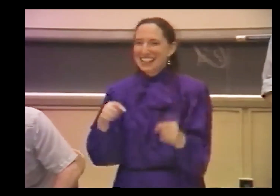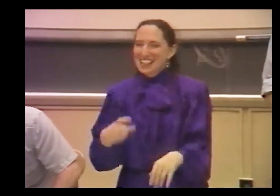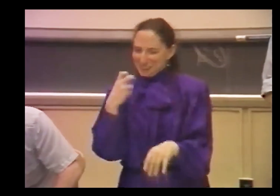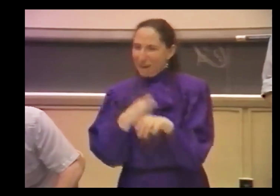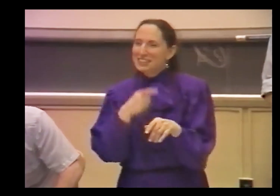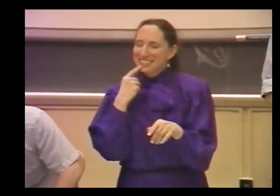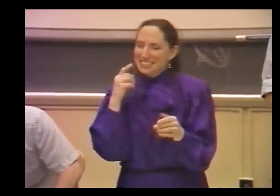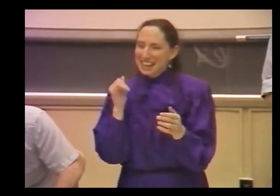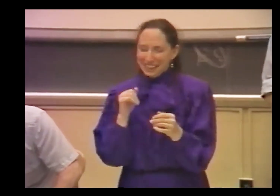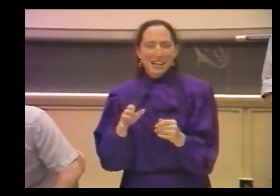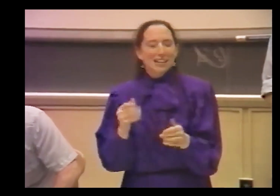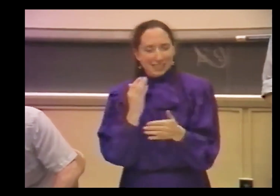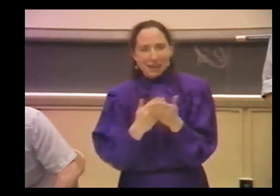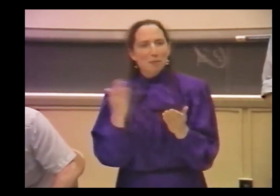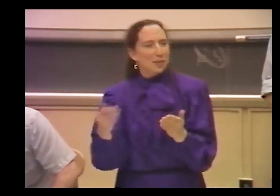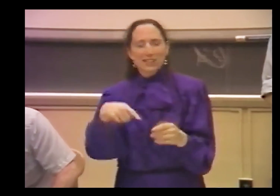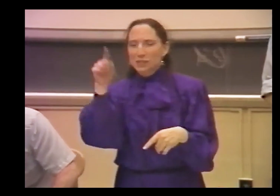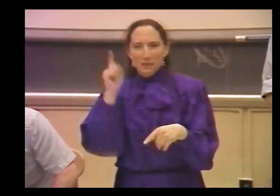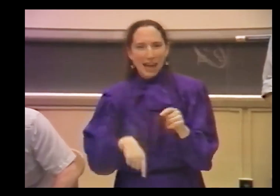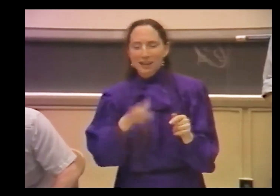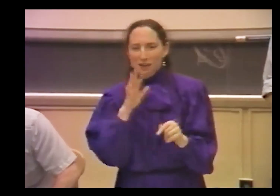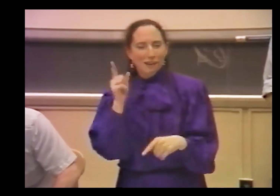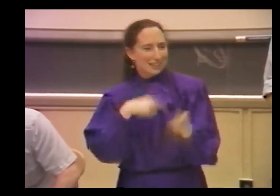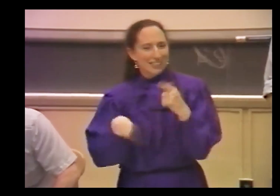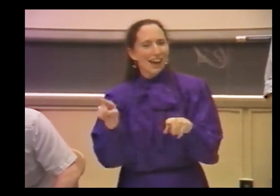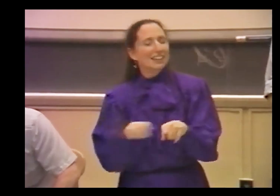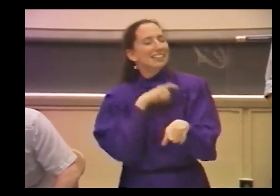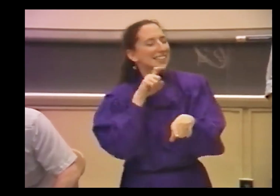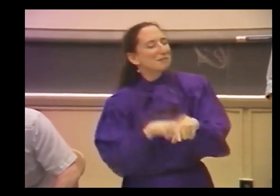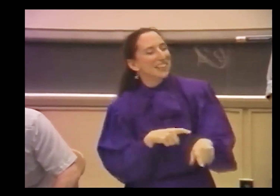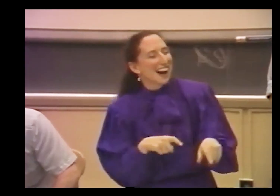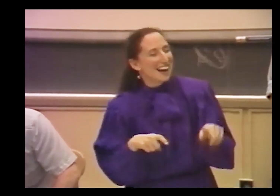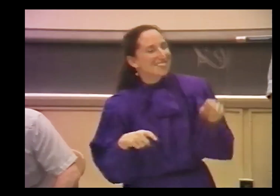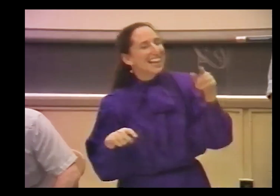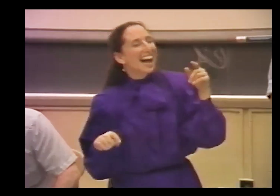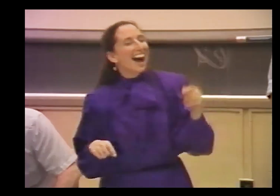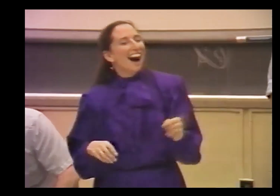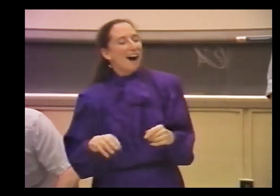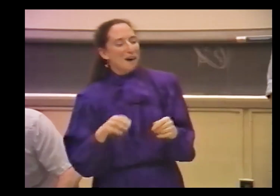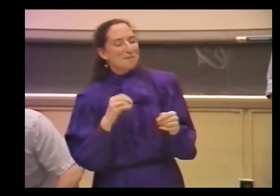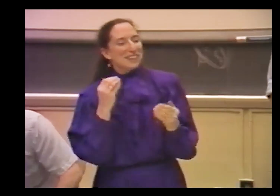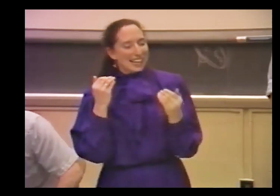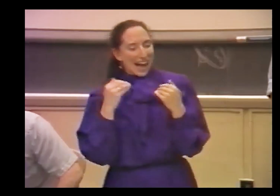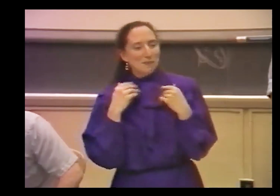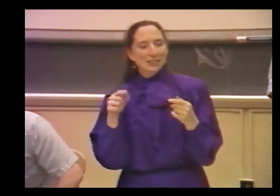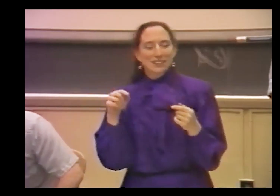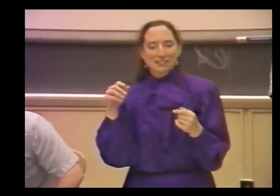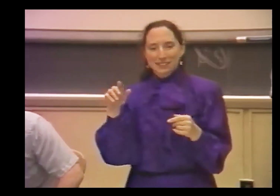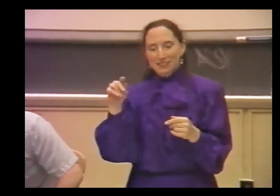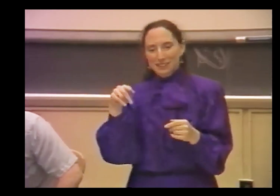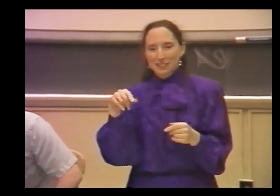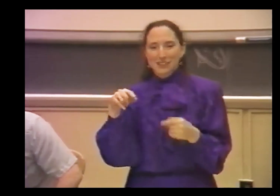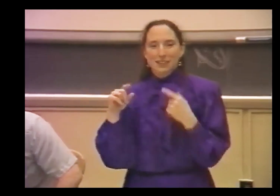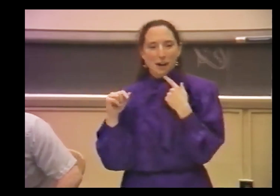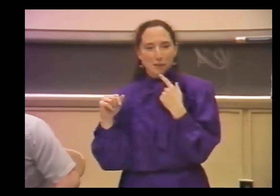it's hard to say. Some things you can't talk and sign at the same time. That having the tongue